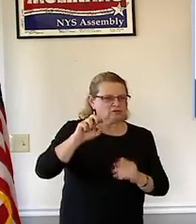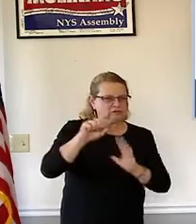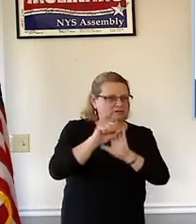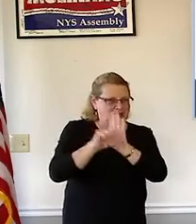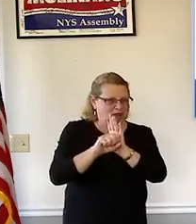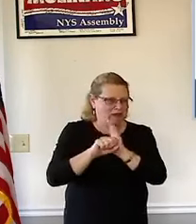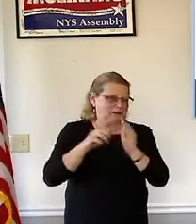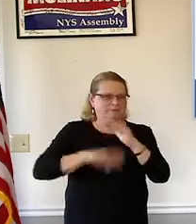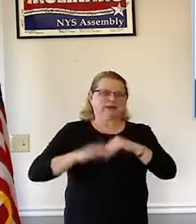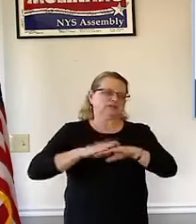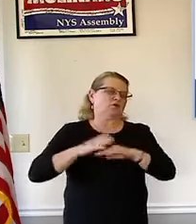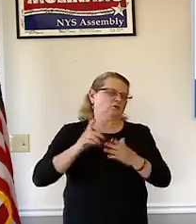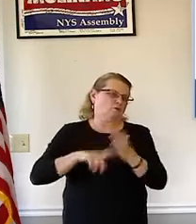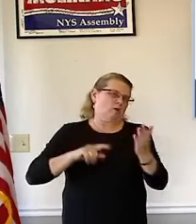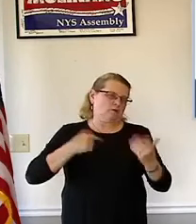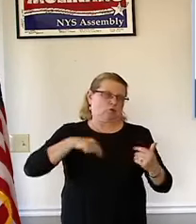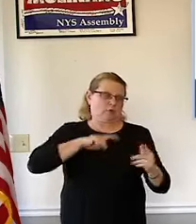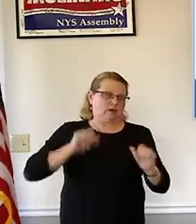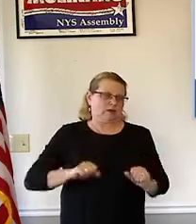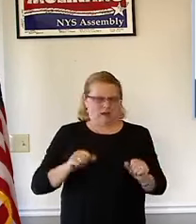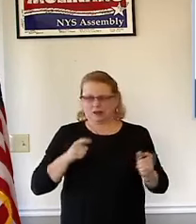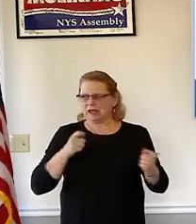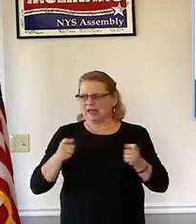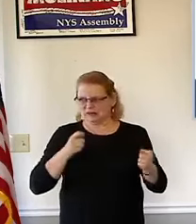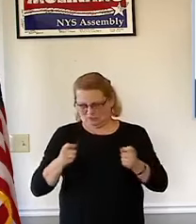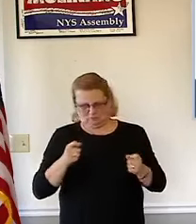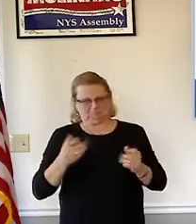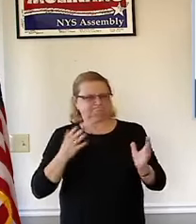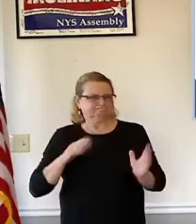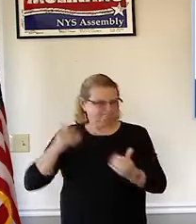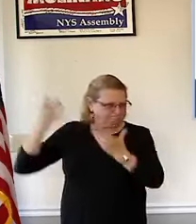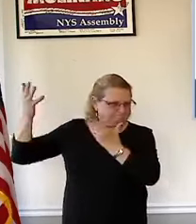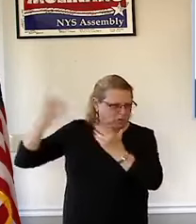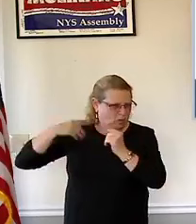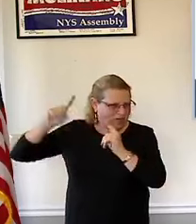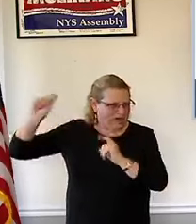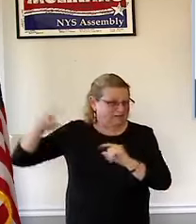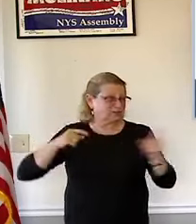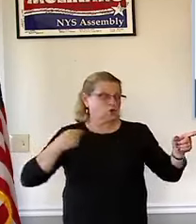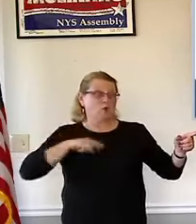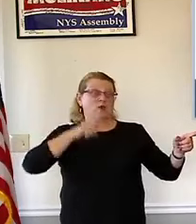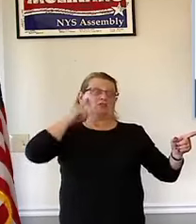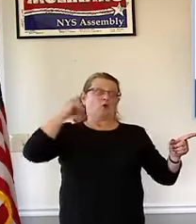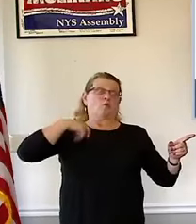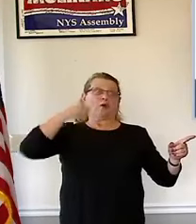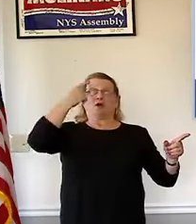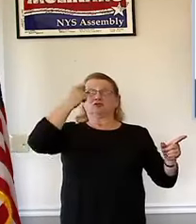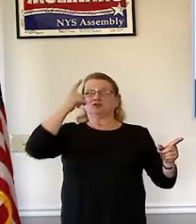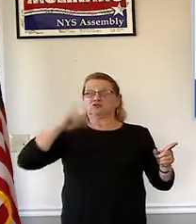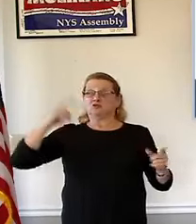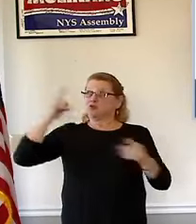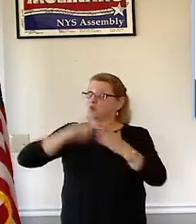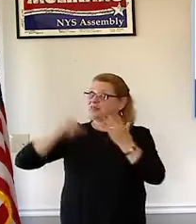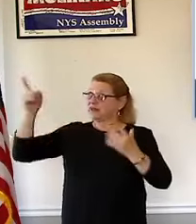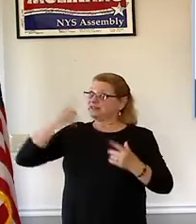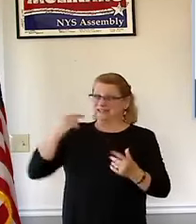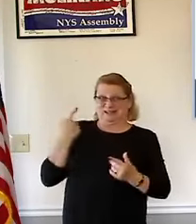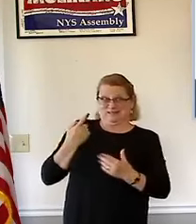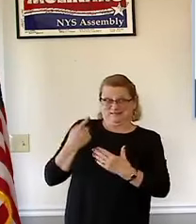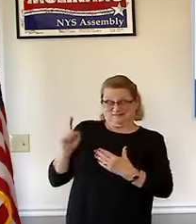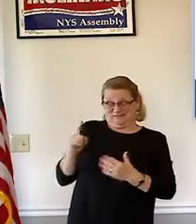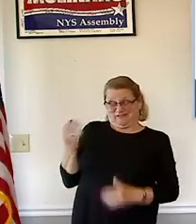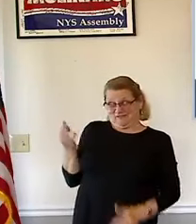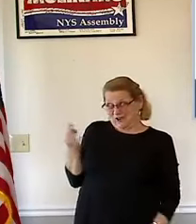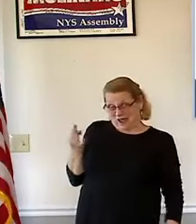than later. Right. And actually, I'll apologize in that. We thought we understood the guidance, which is why on Friday we gave direction that